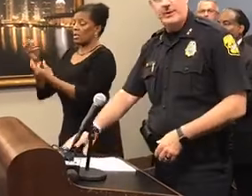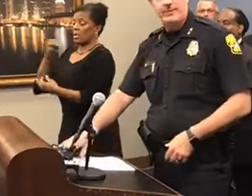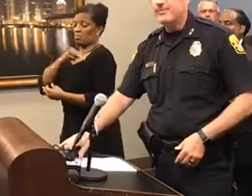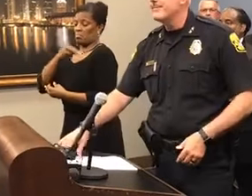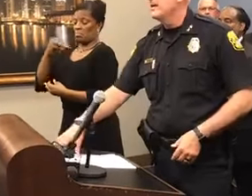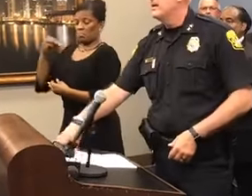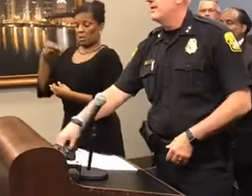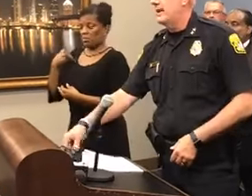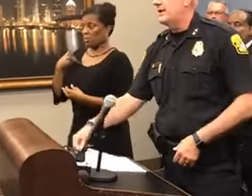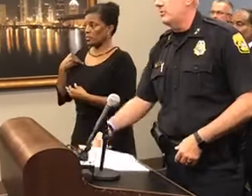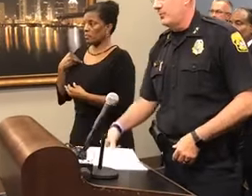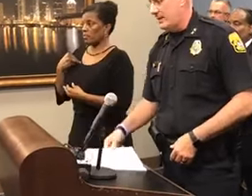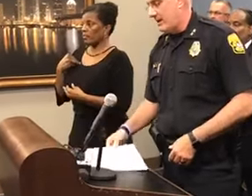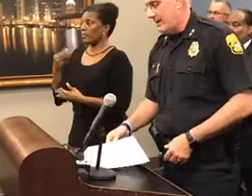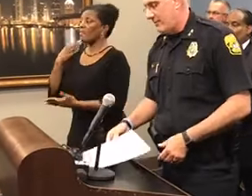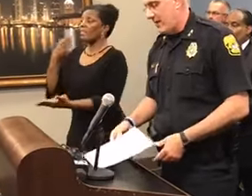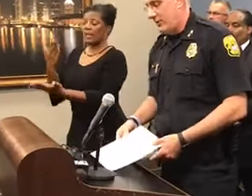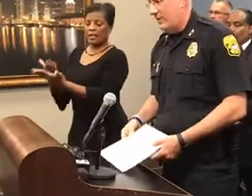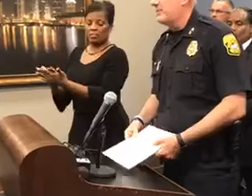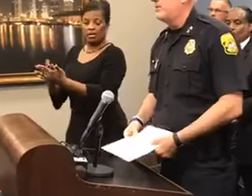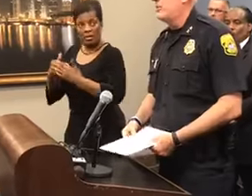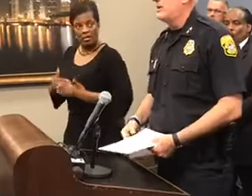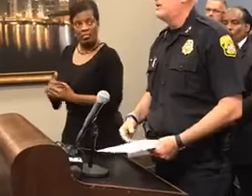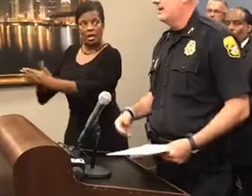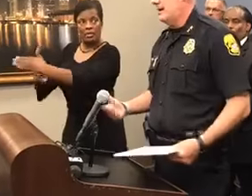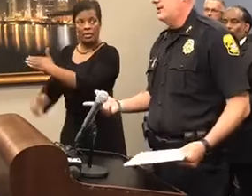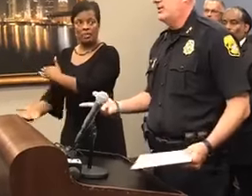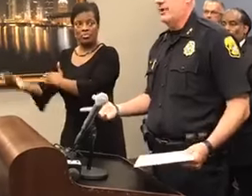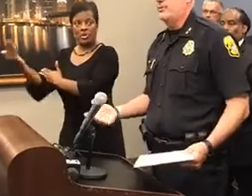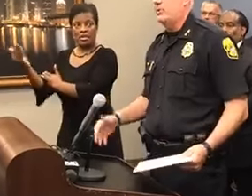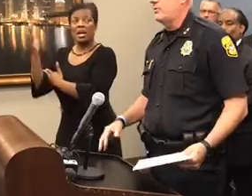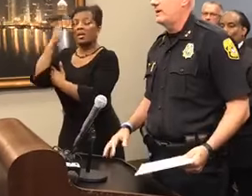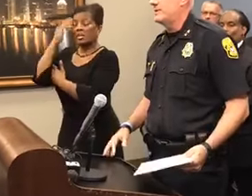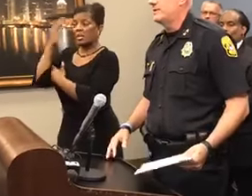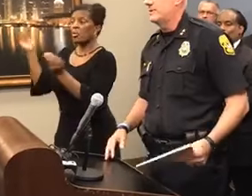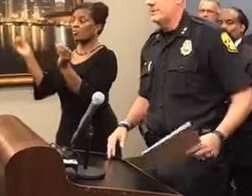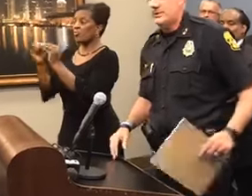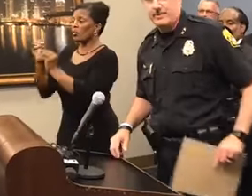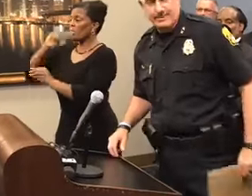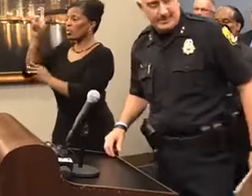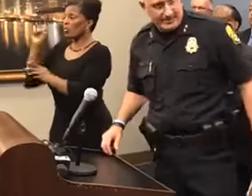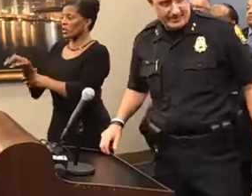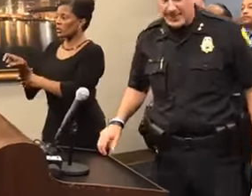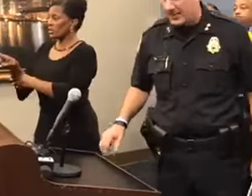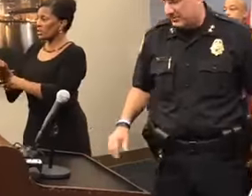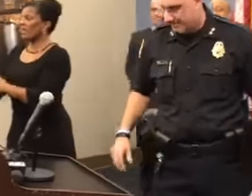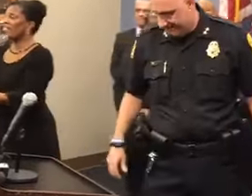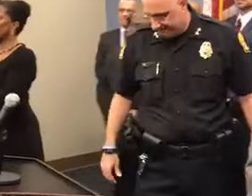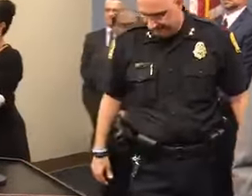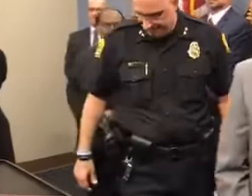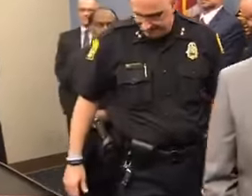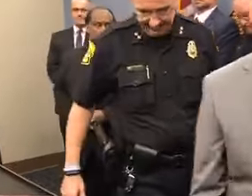So, Do we know if the thank you. We'll be following up in the morning. I know you'll have more questions. Thank